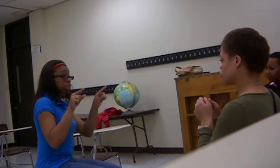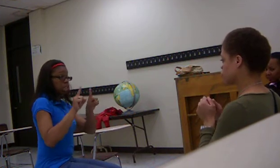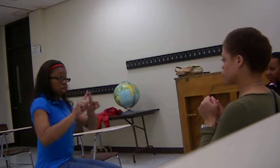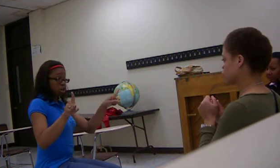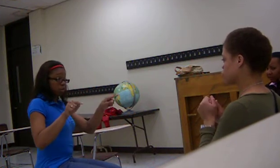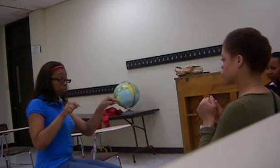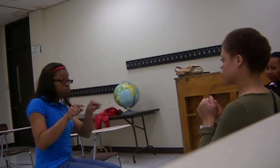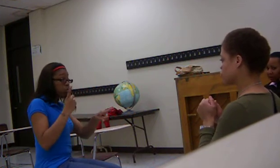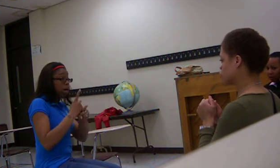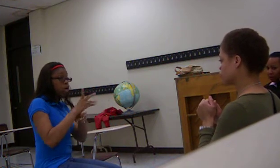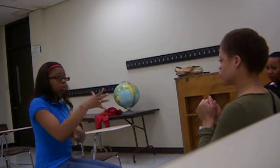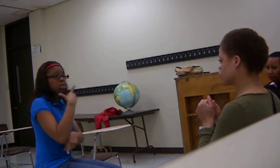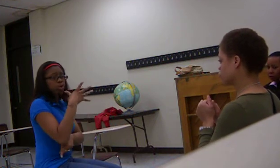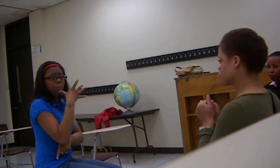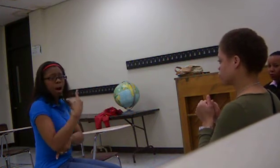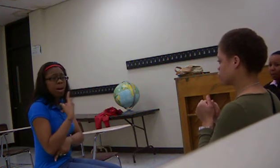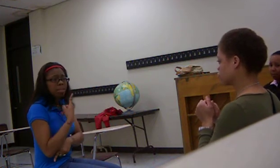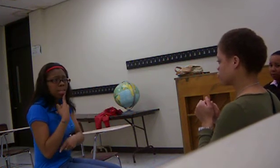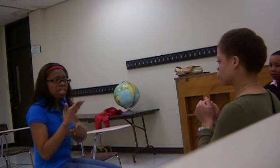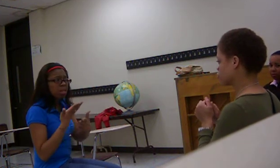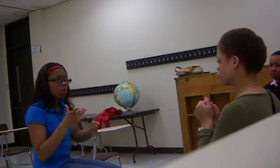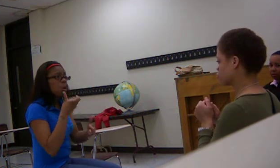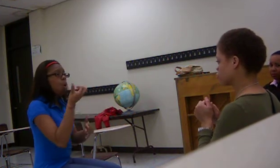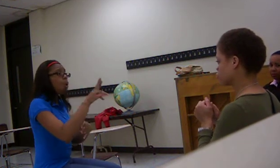said something, or your grandmother?